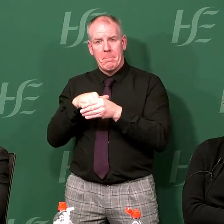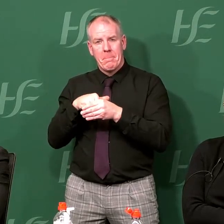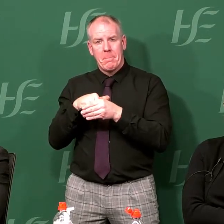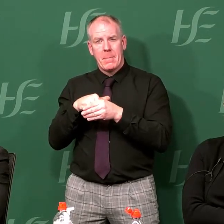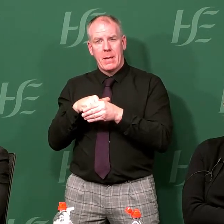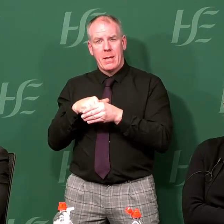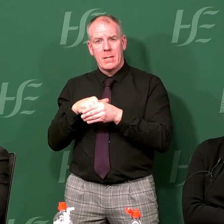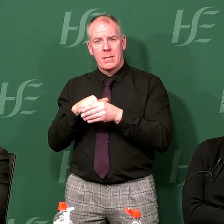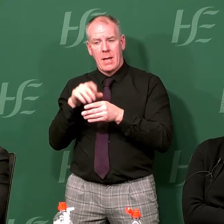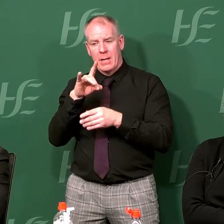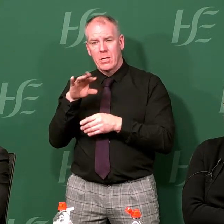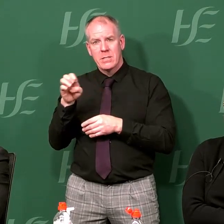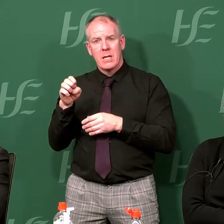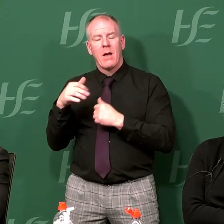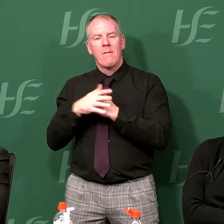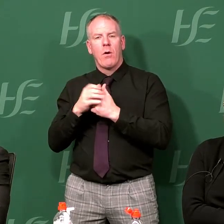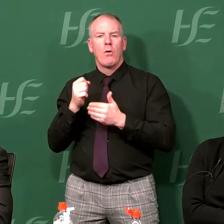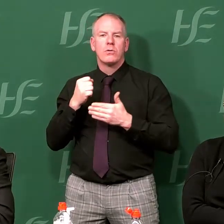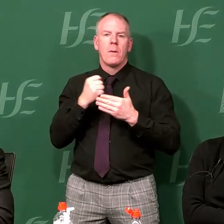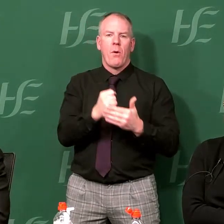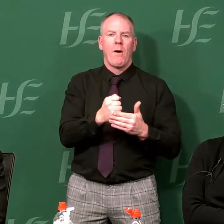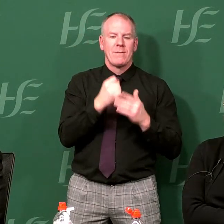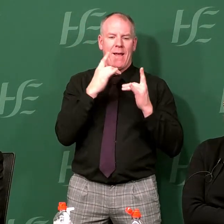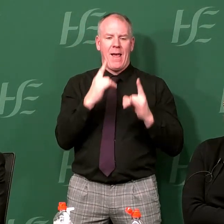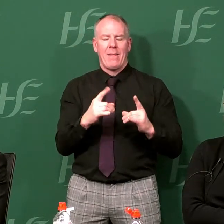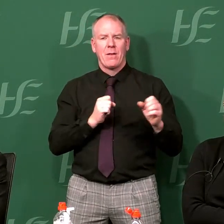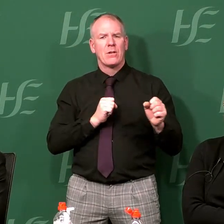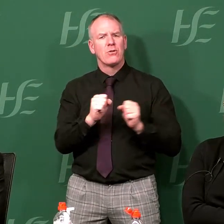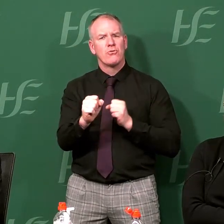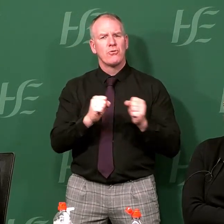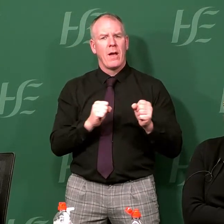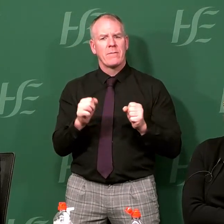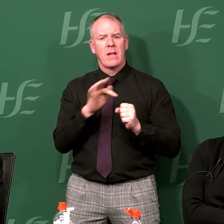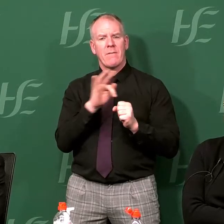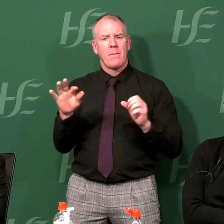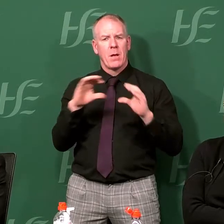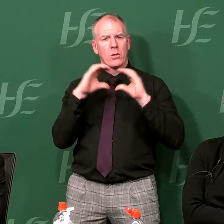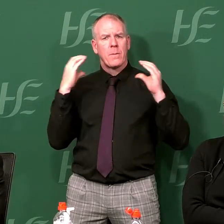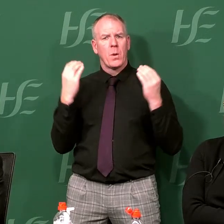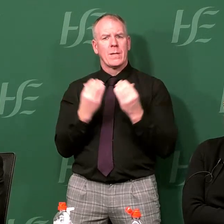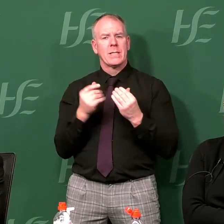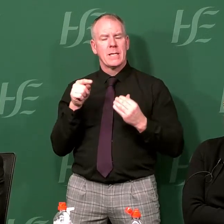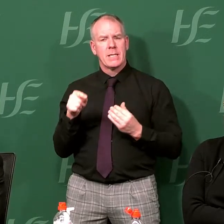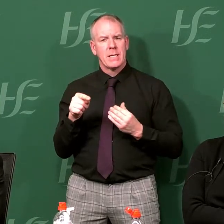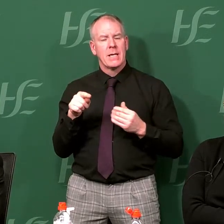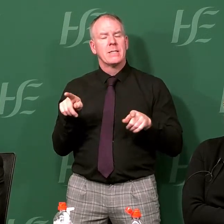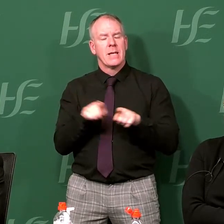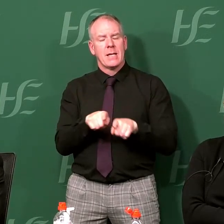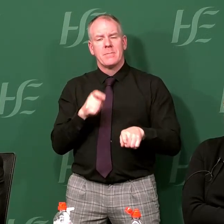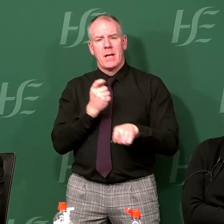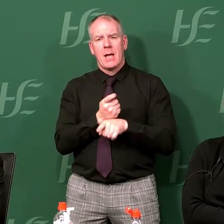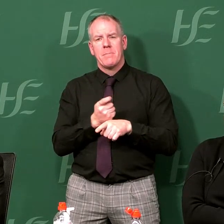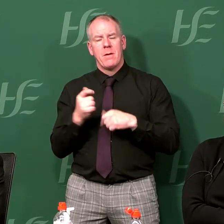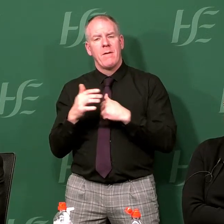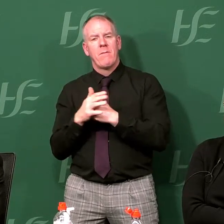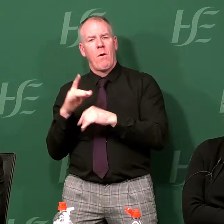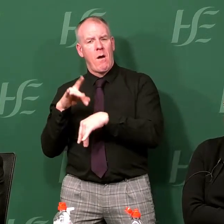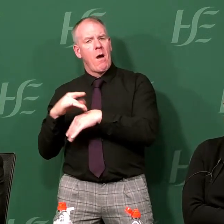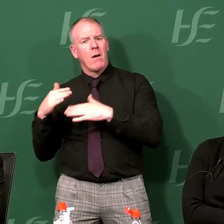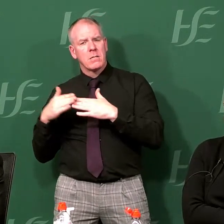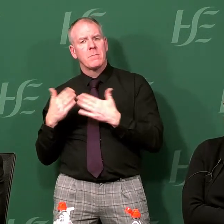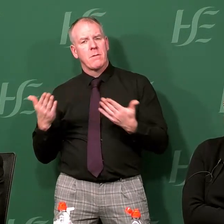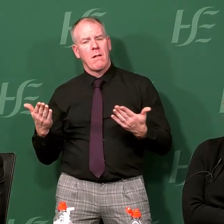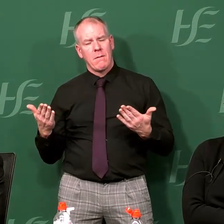are in actual support of the health services, both in community perspective and also in the hospital